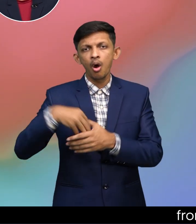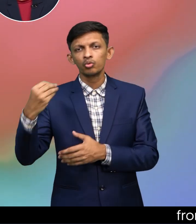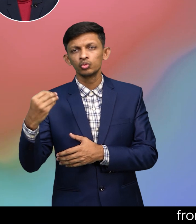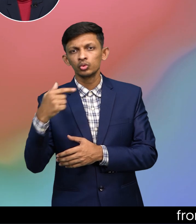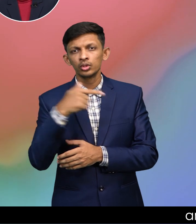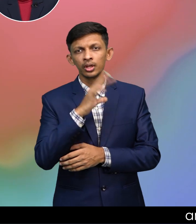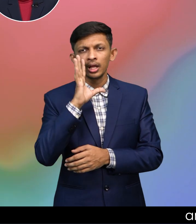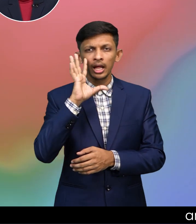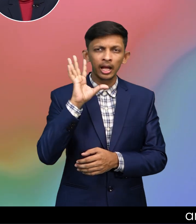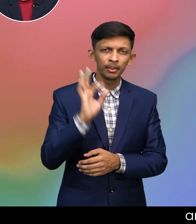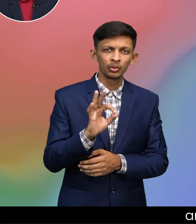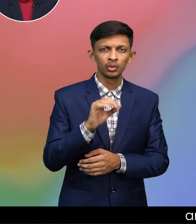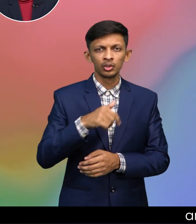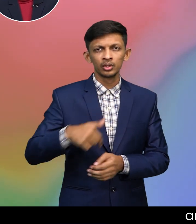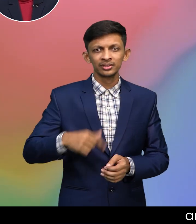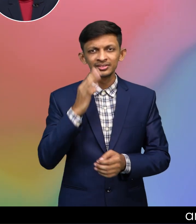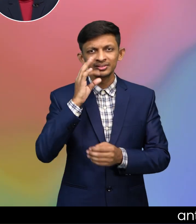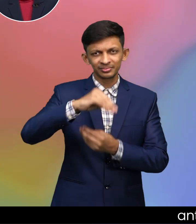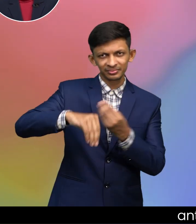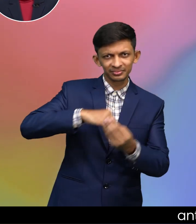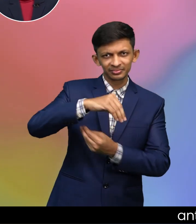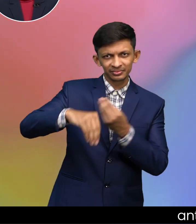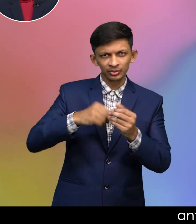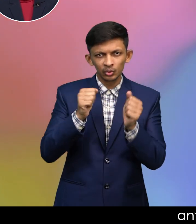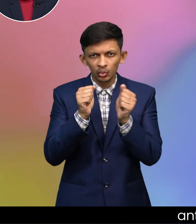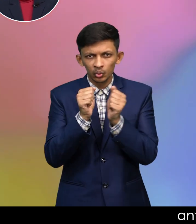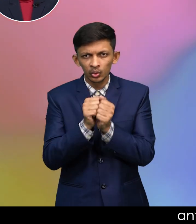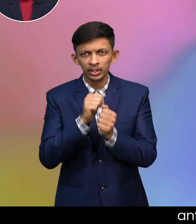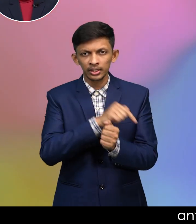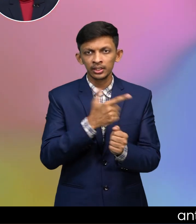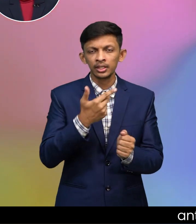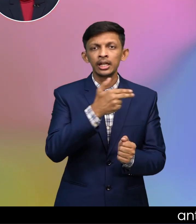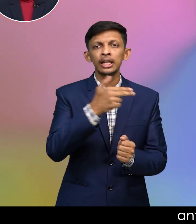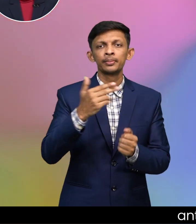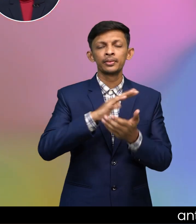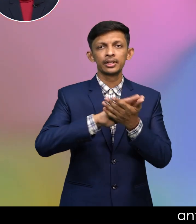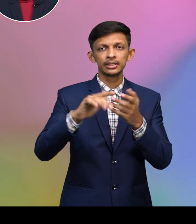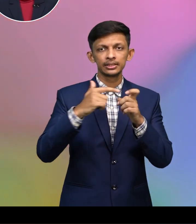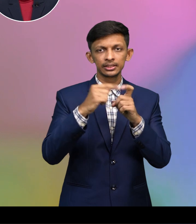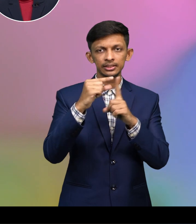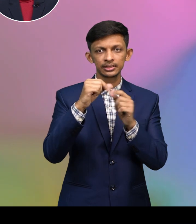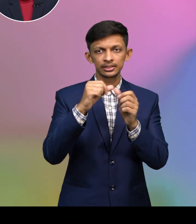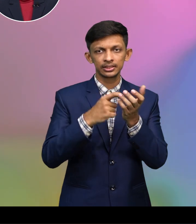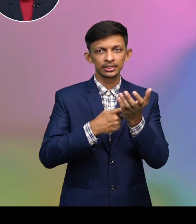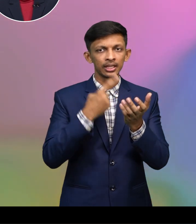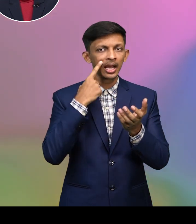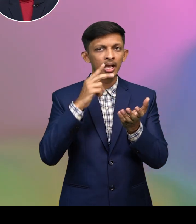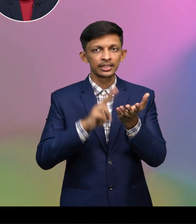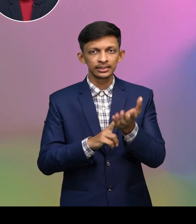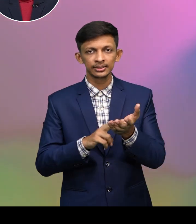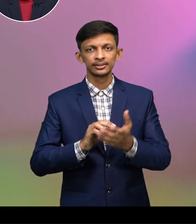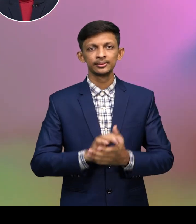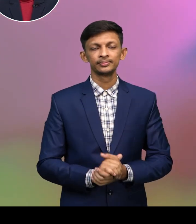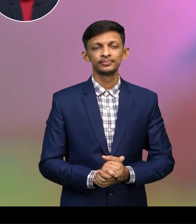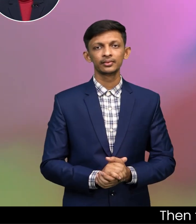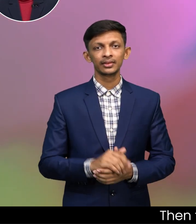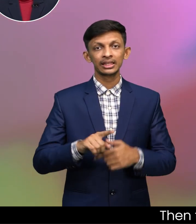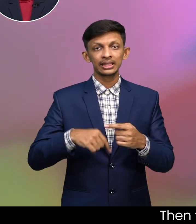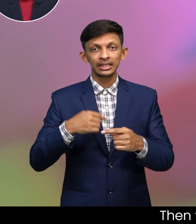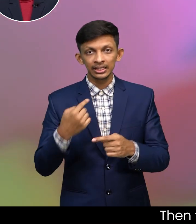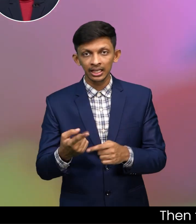Dialysis machines are used to filter the blood of a person when both kidneys are